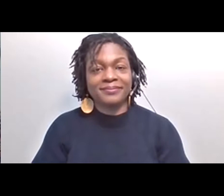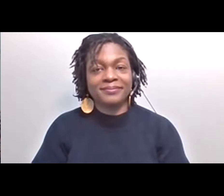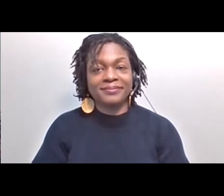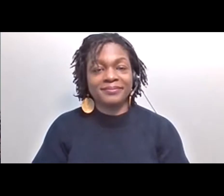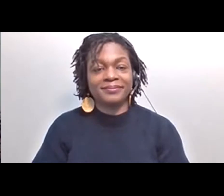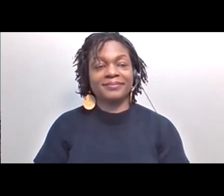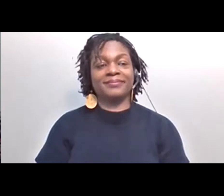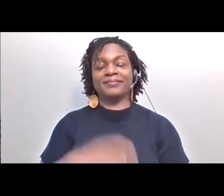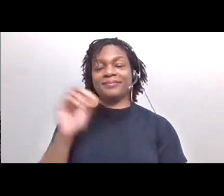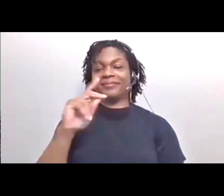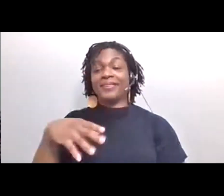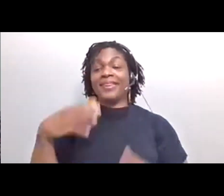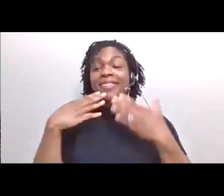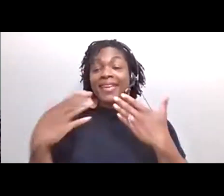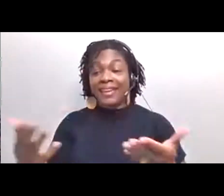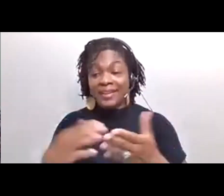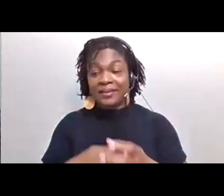Thank you.